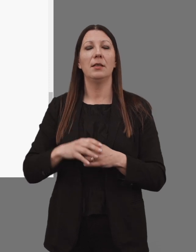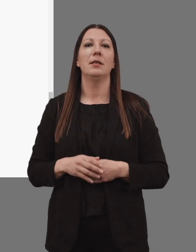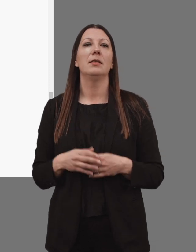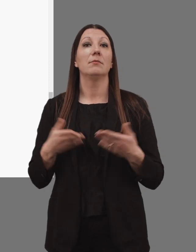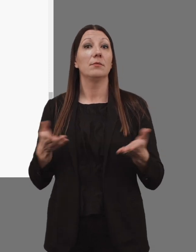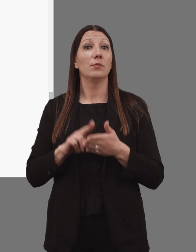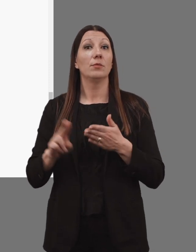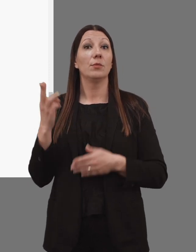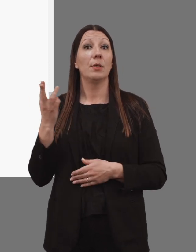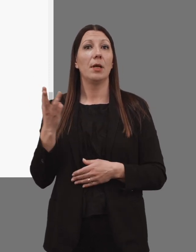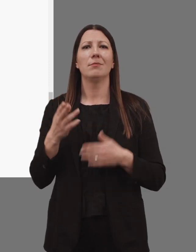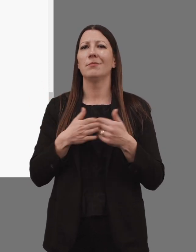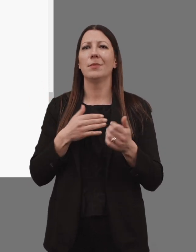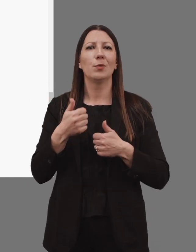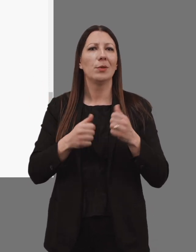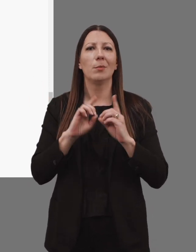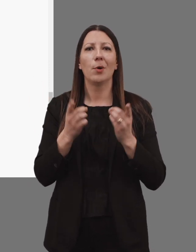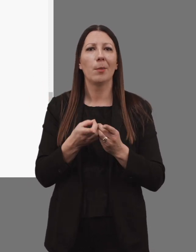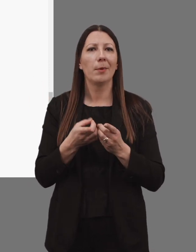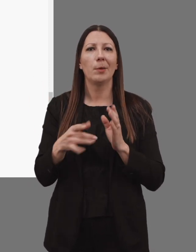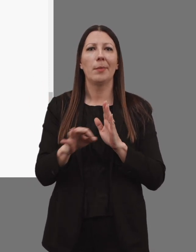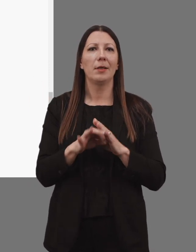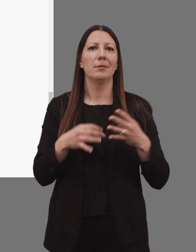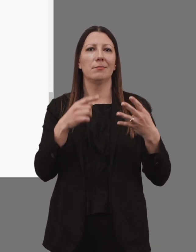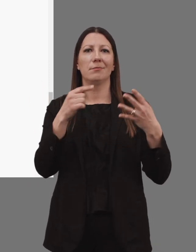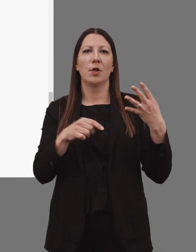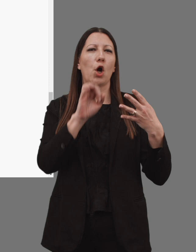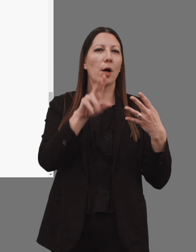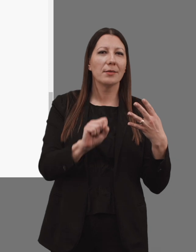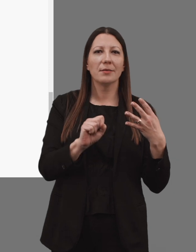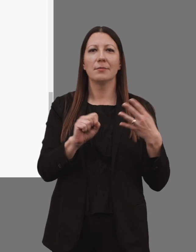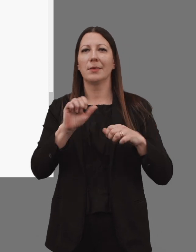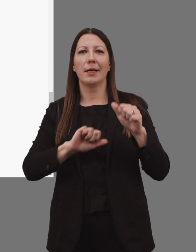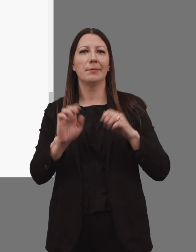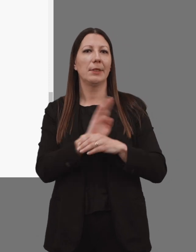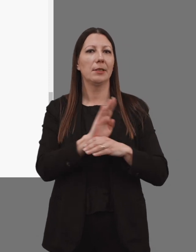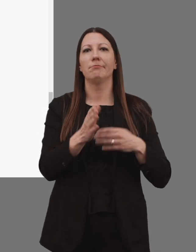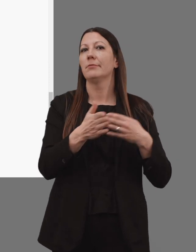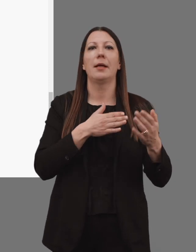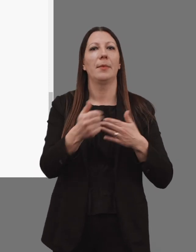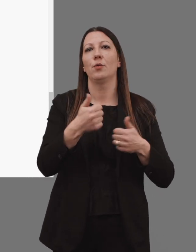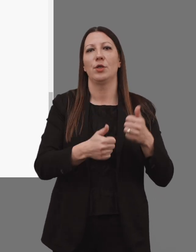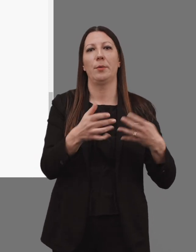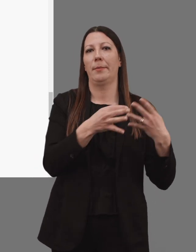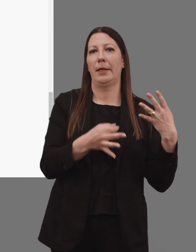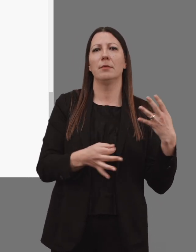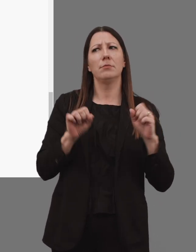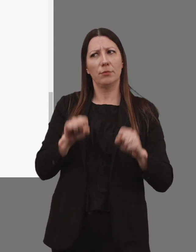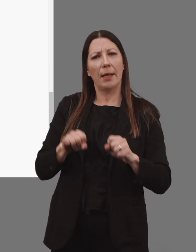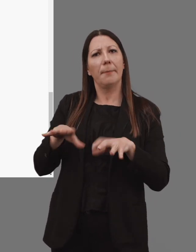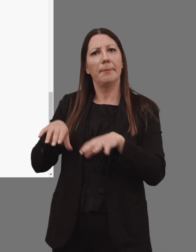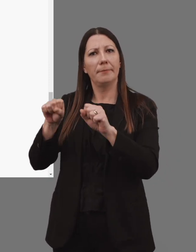Arts, Business, Science, it doesn't really matter. You are able to take courses among